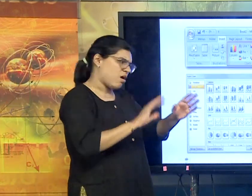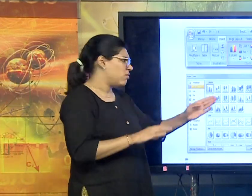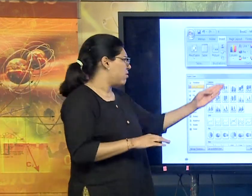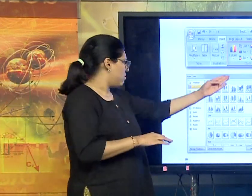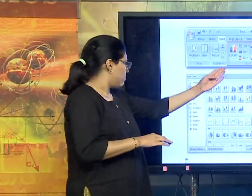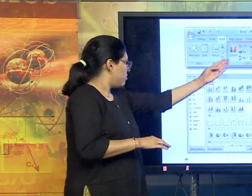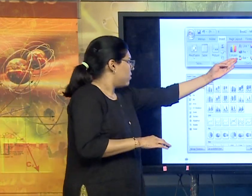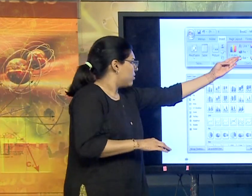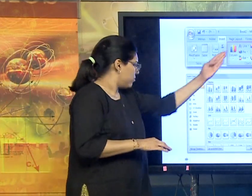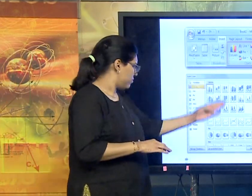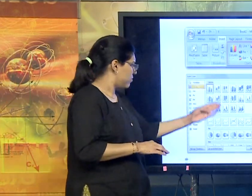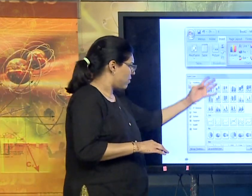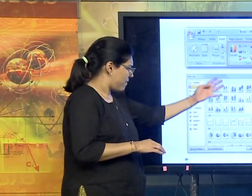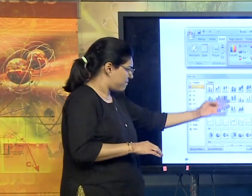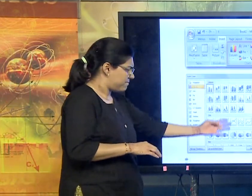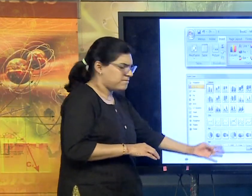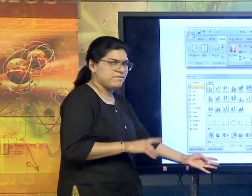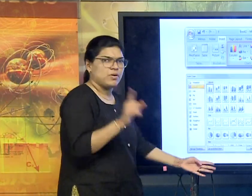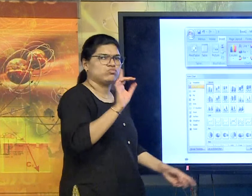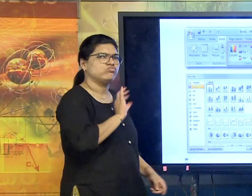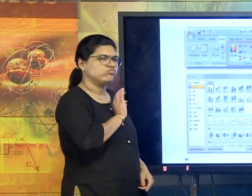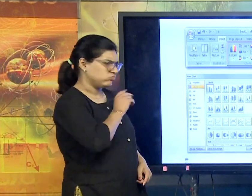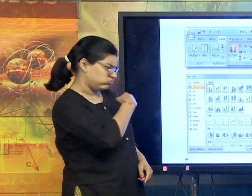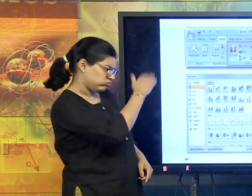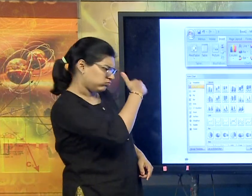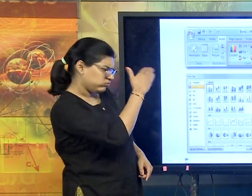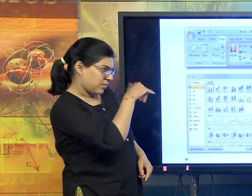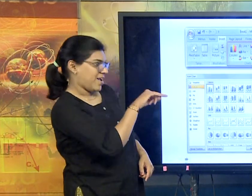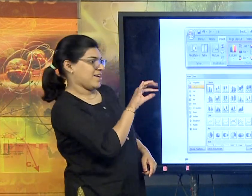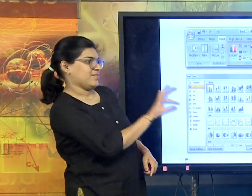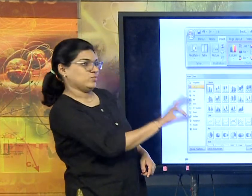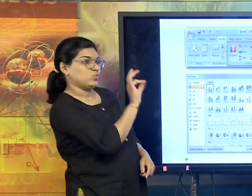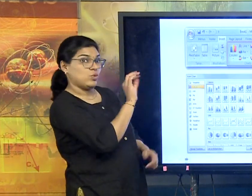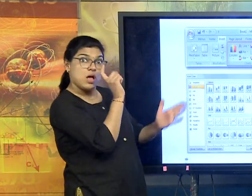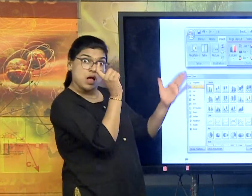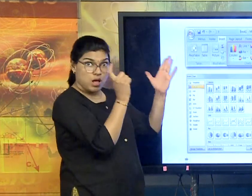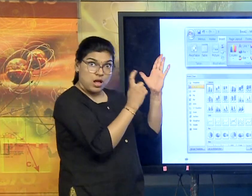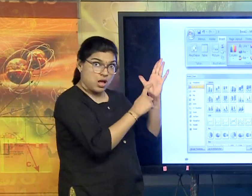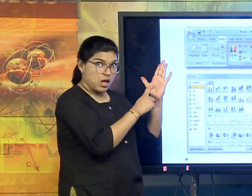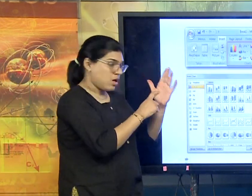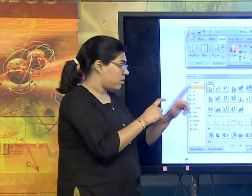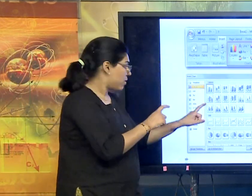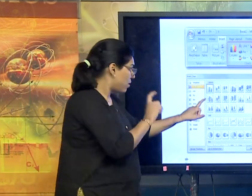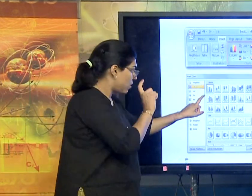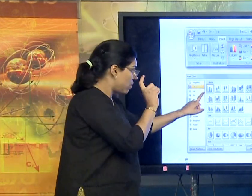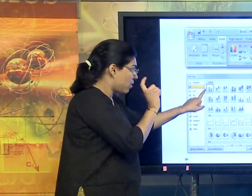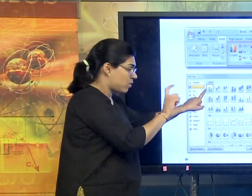If the charts shown there are less in number, you can easily